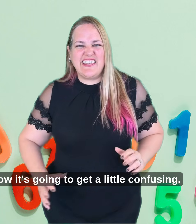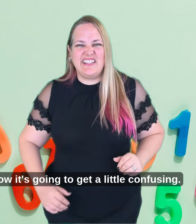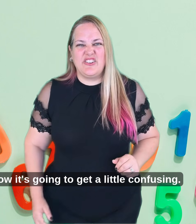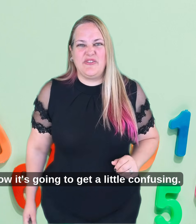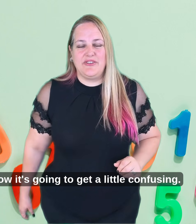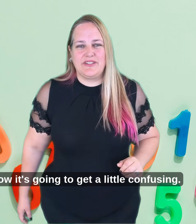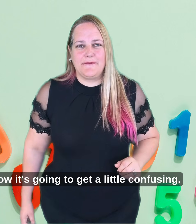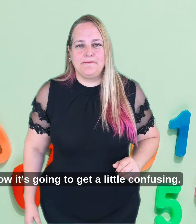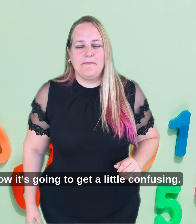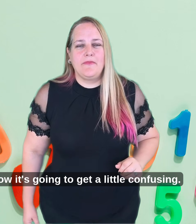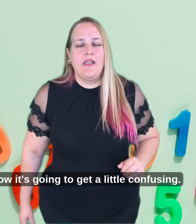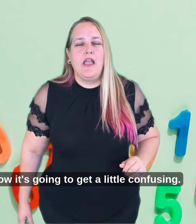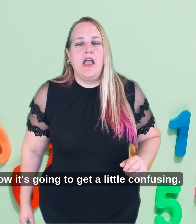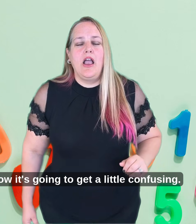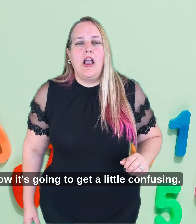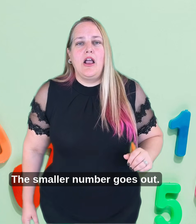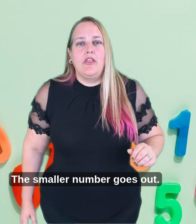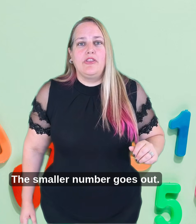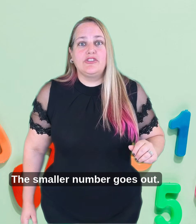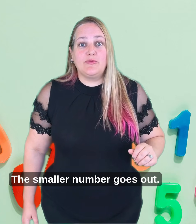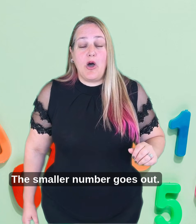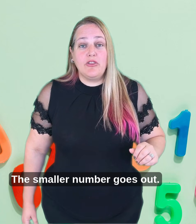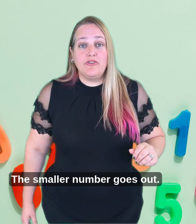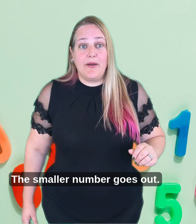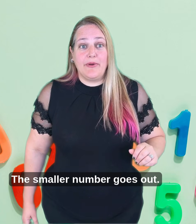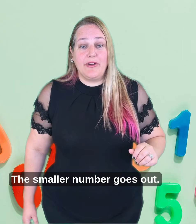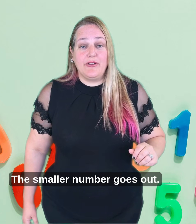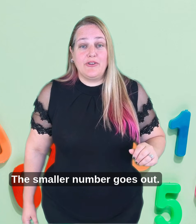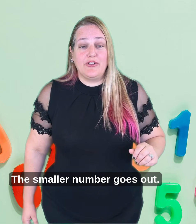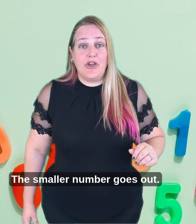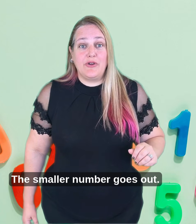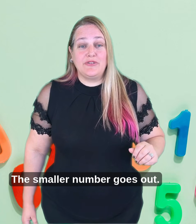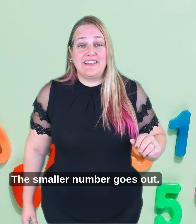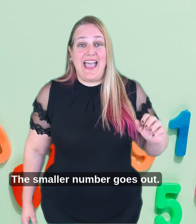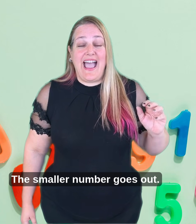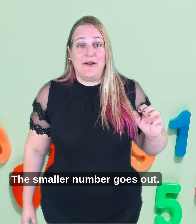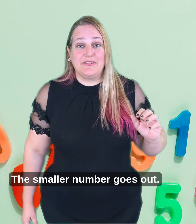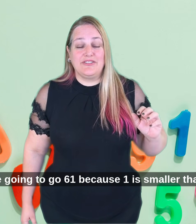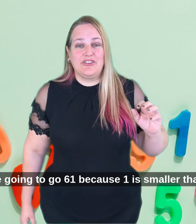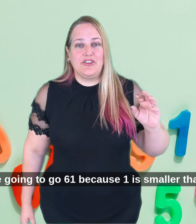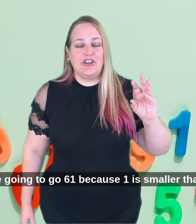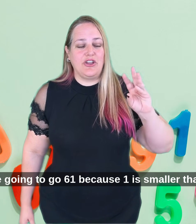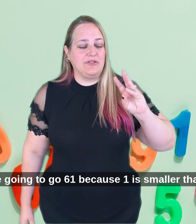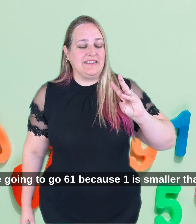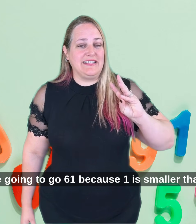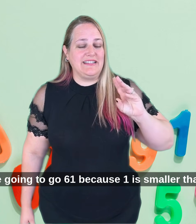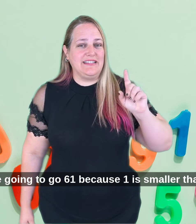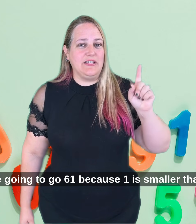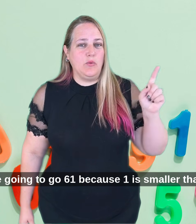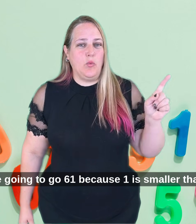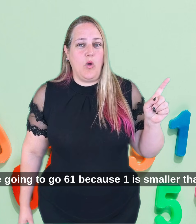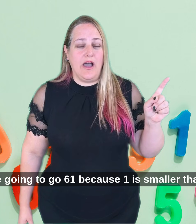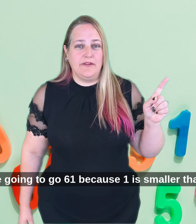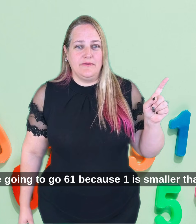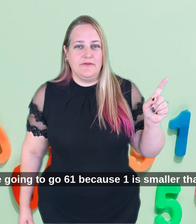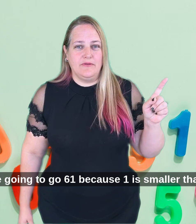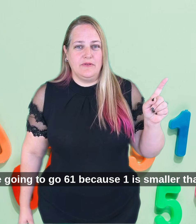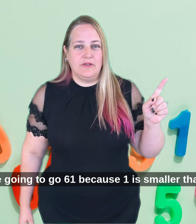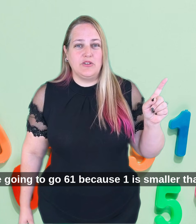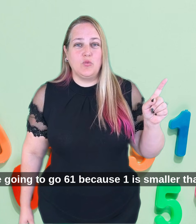get a little confusing. The smaller number goes out. So you're going to go 61 because